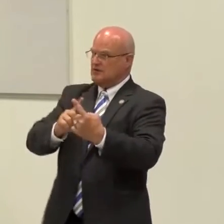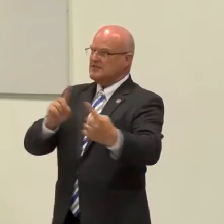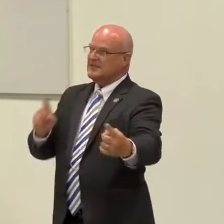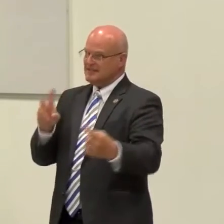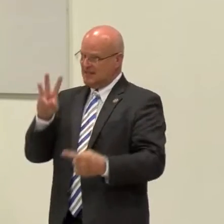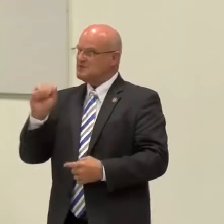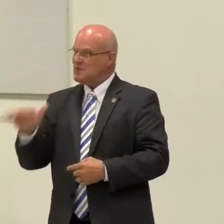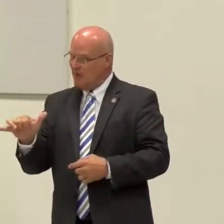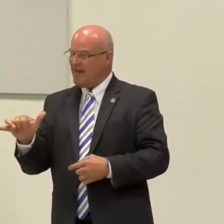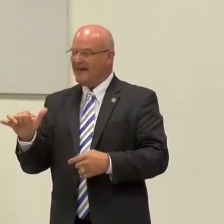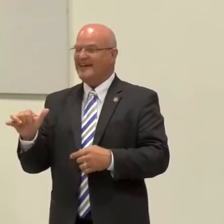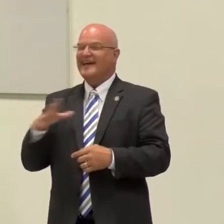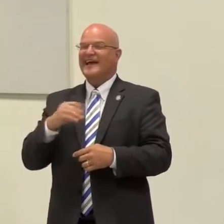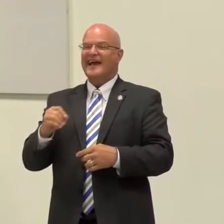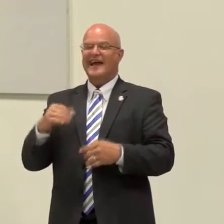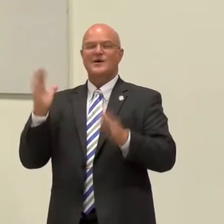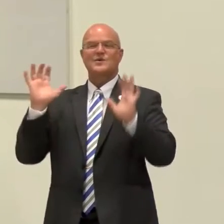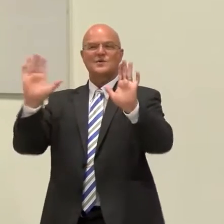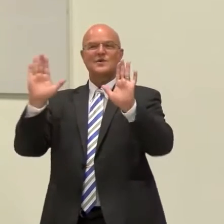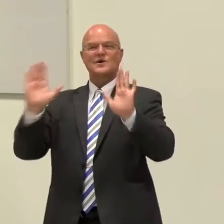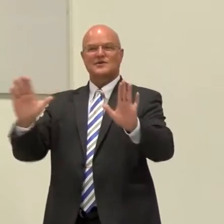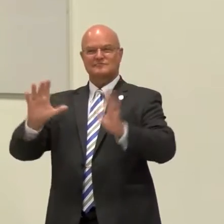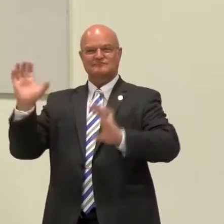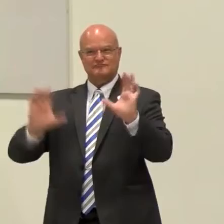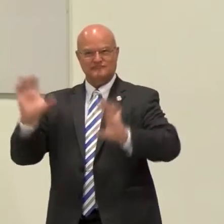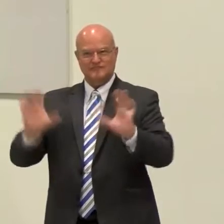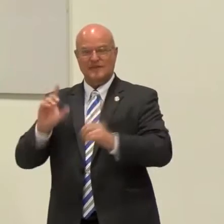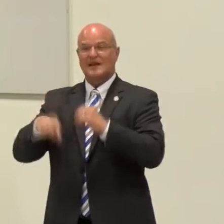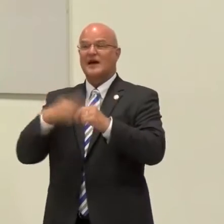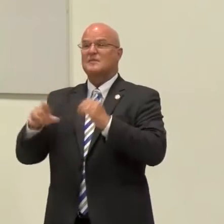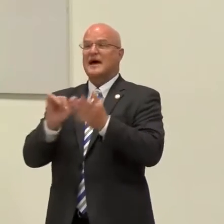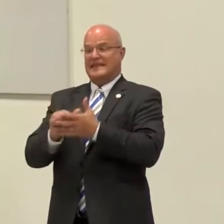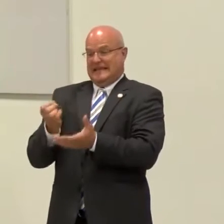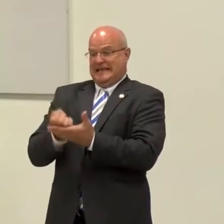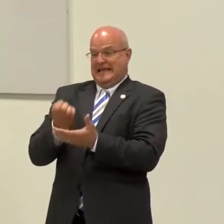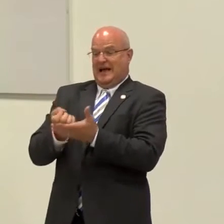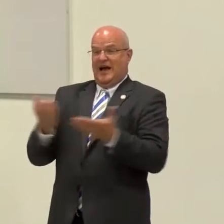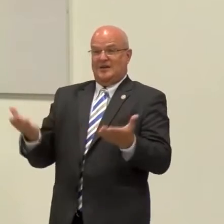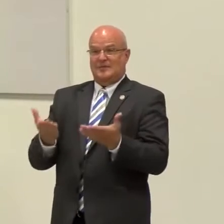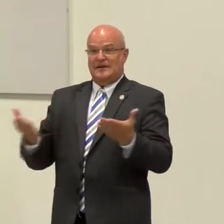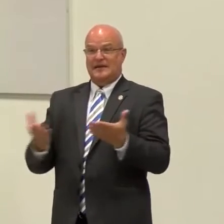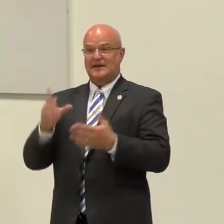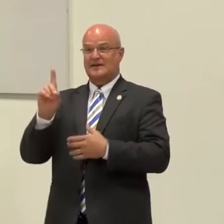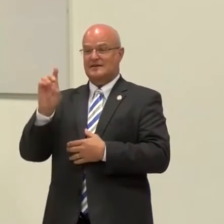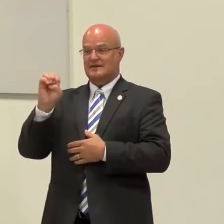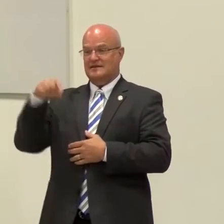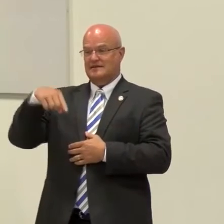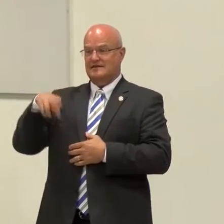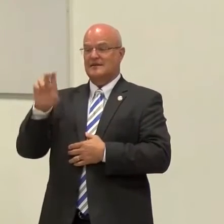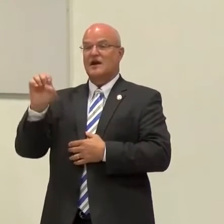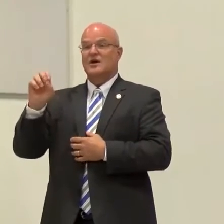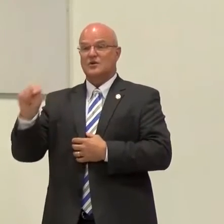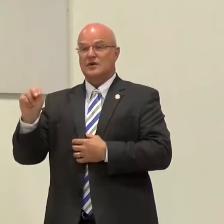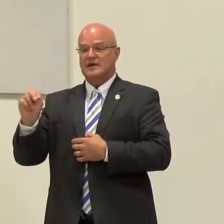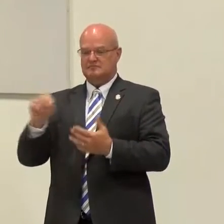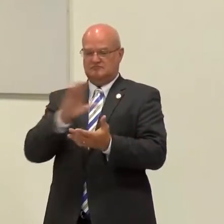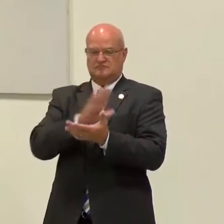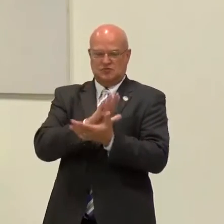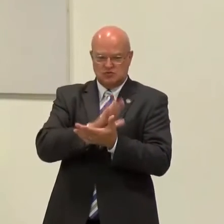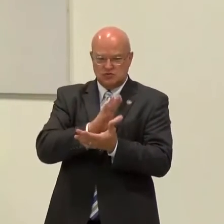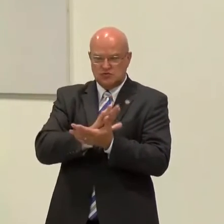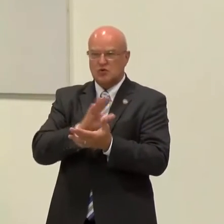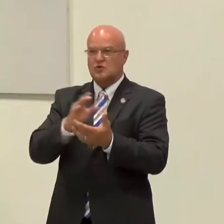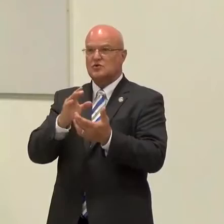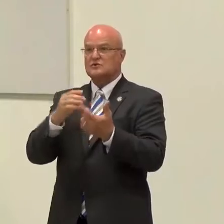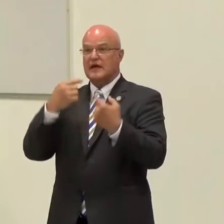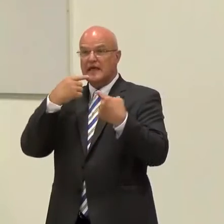way. Had an incredible conversation about the economy here, about the schools, and the announcement that